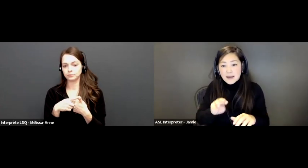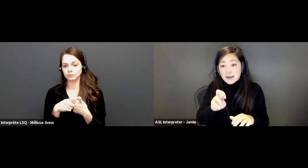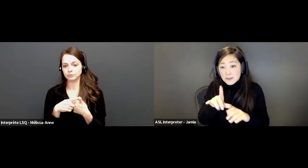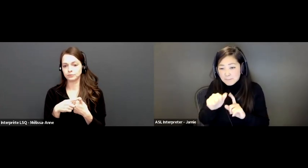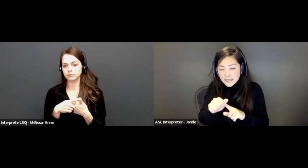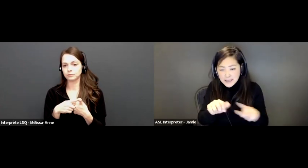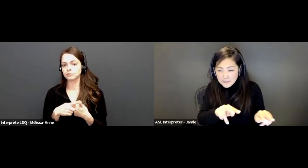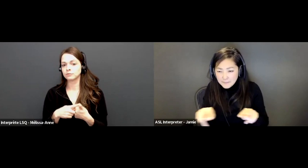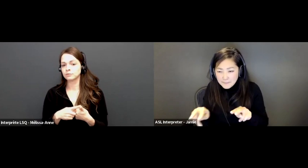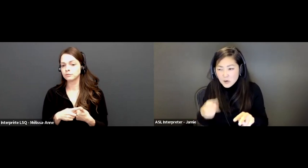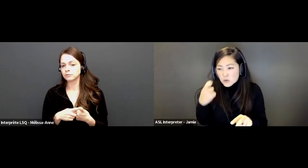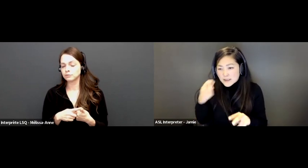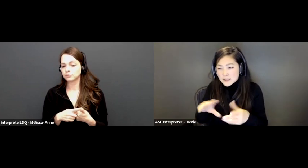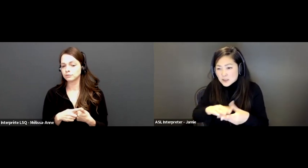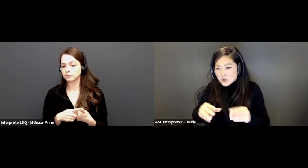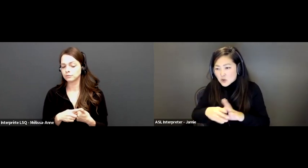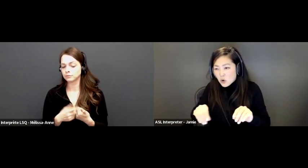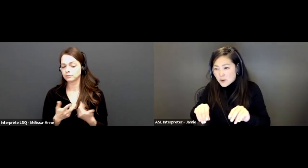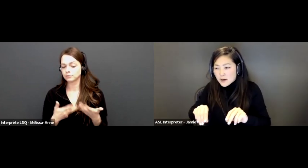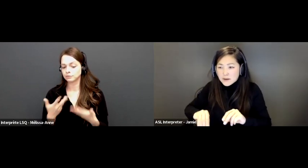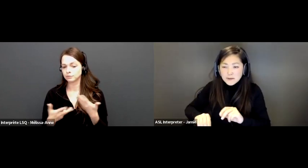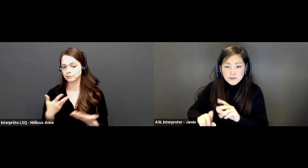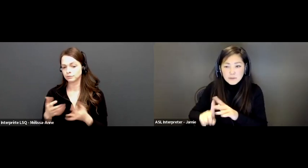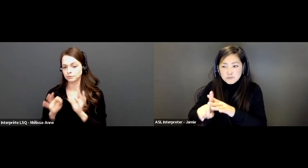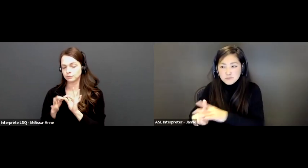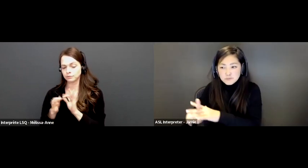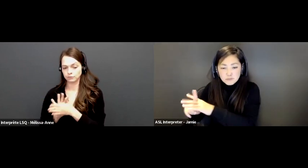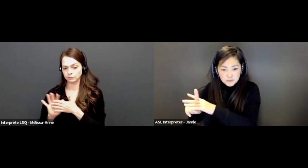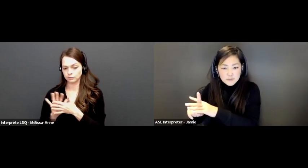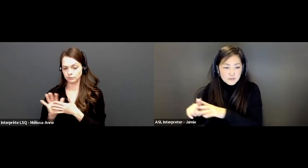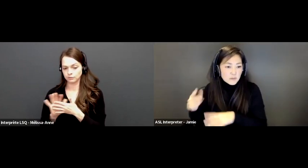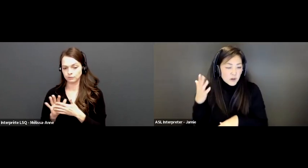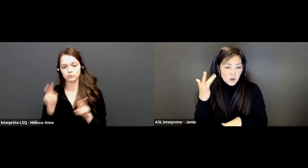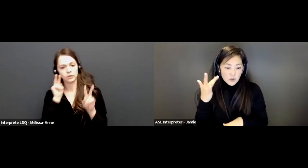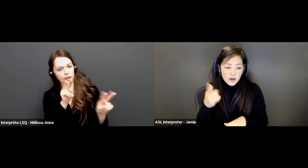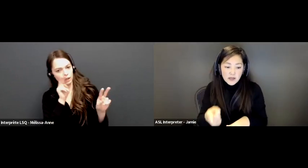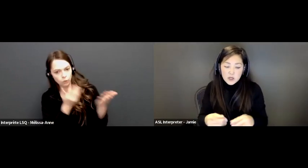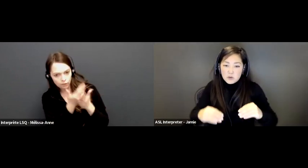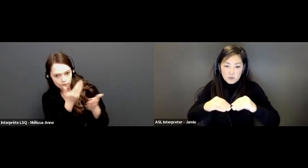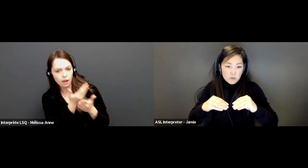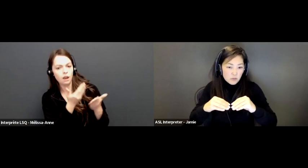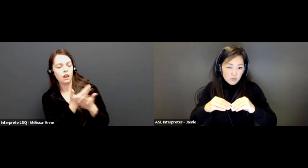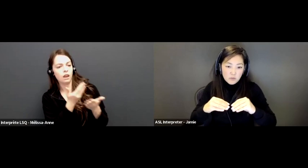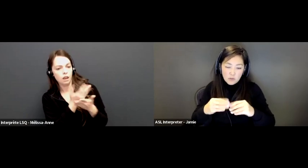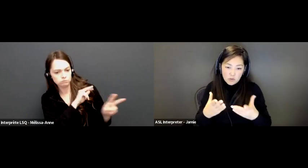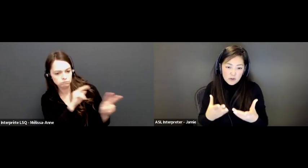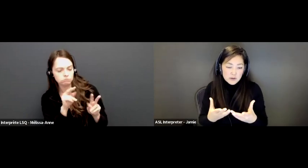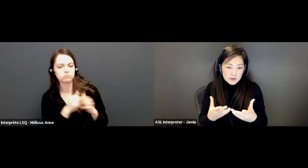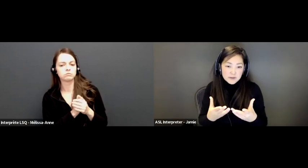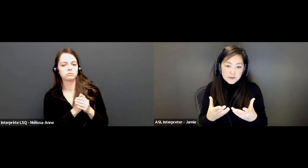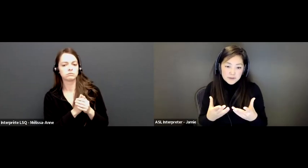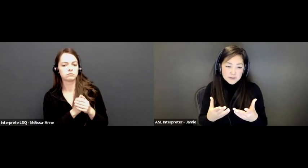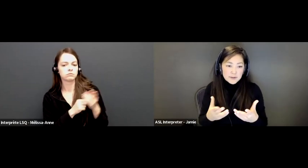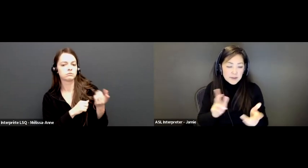stories about encampments since the pandemic began, because we know that there has been an increase also in the numbers of